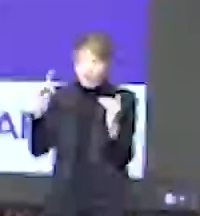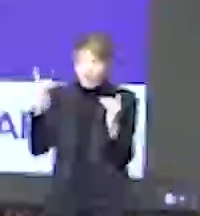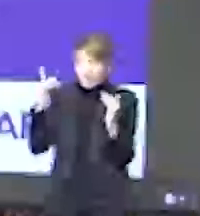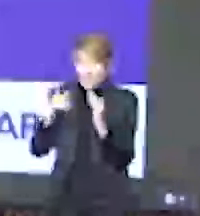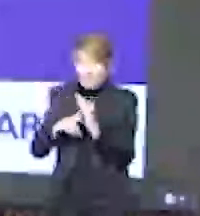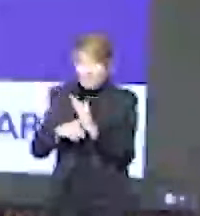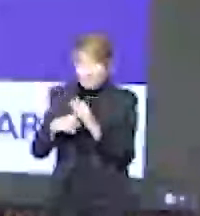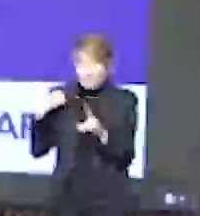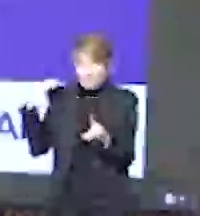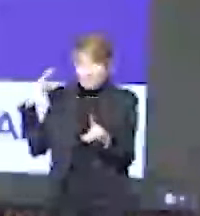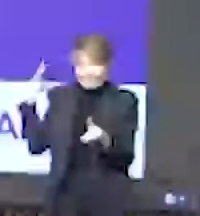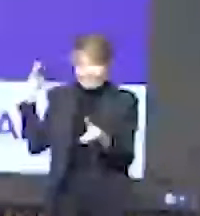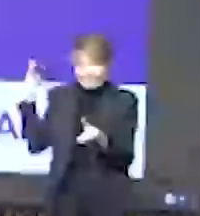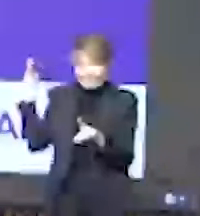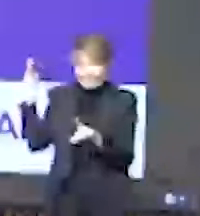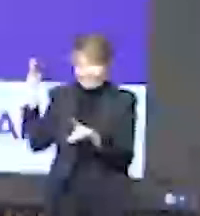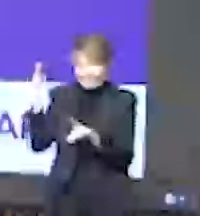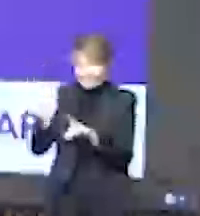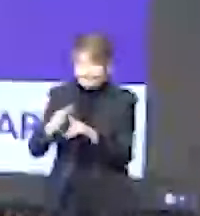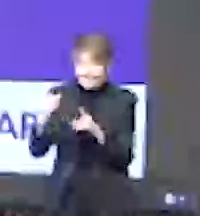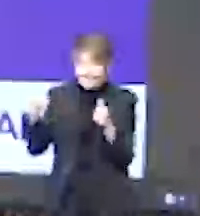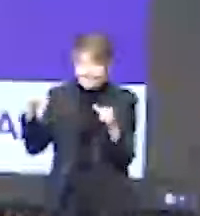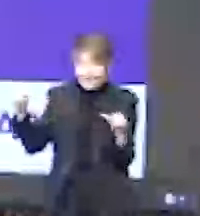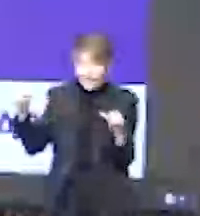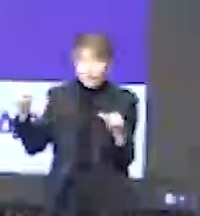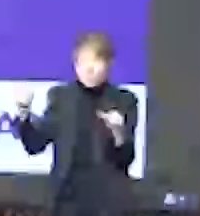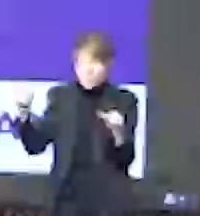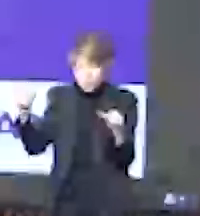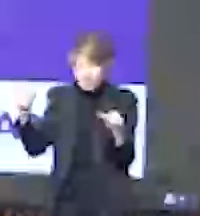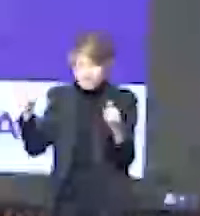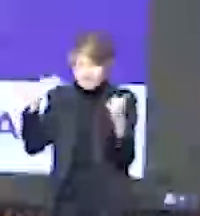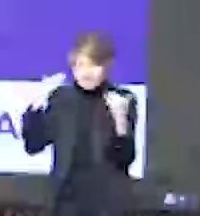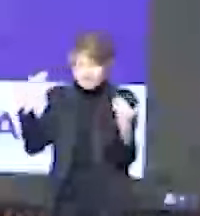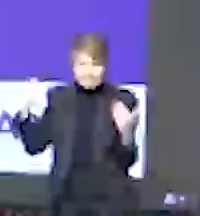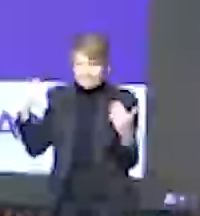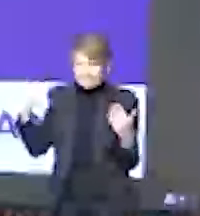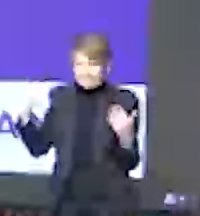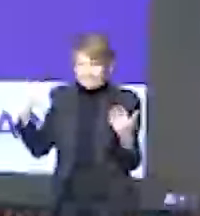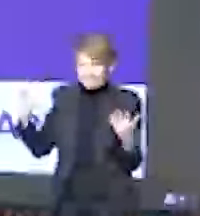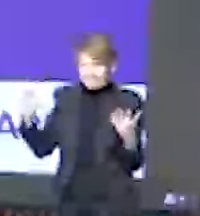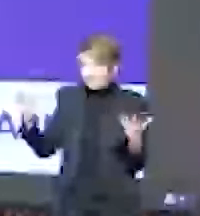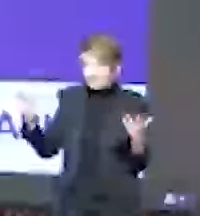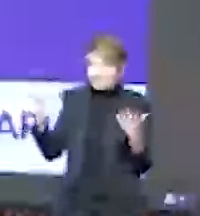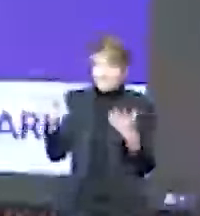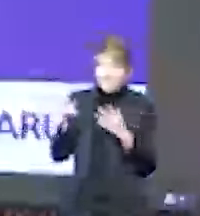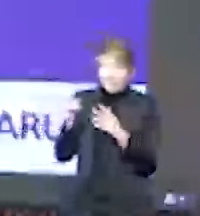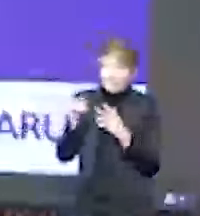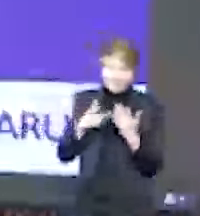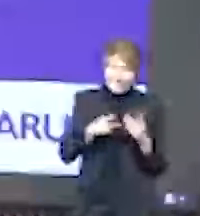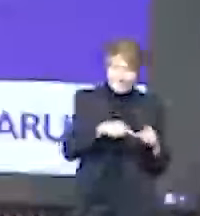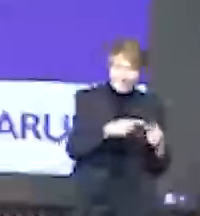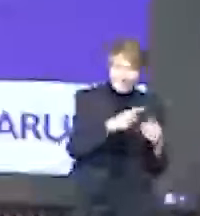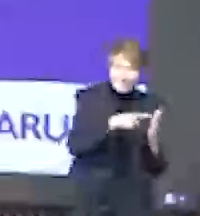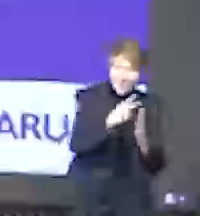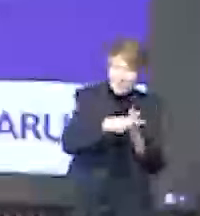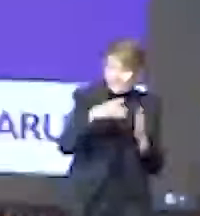phenomenal when you think about all the challenges that are still ahead of us. But I don't know if there are any particular, whether those programs have a particular focus on women